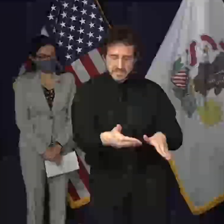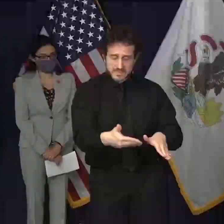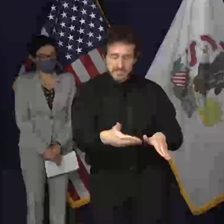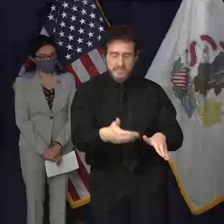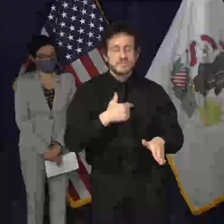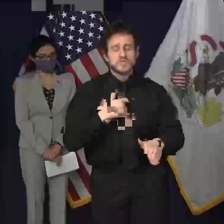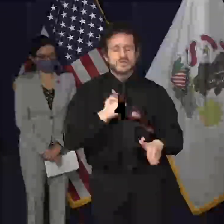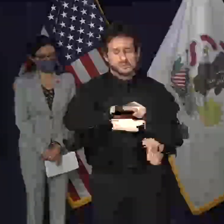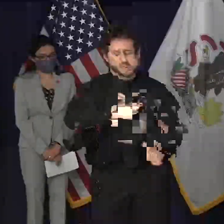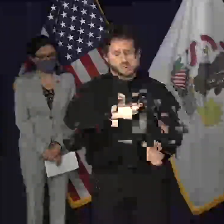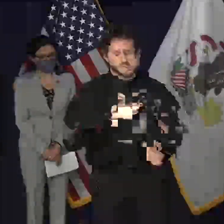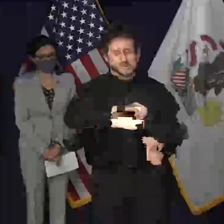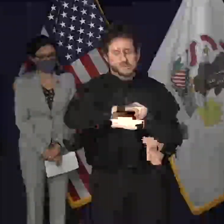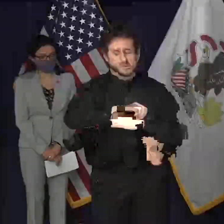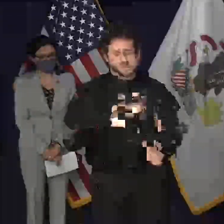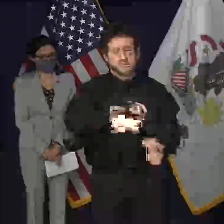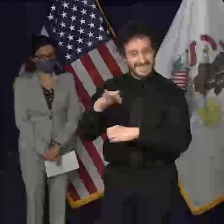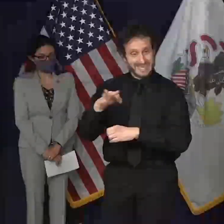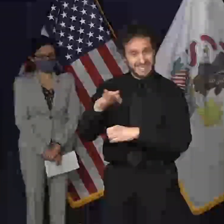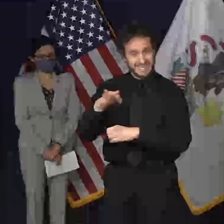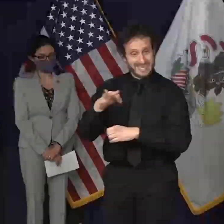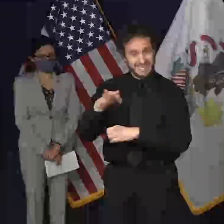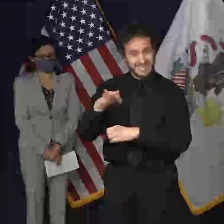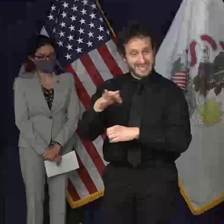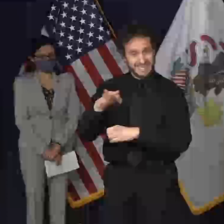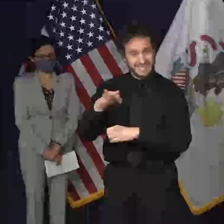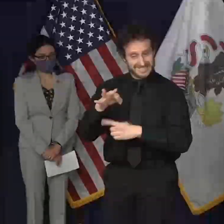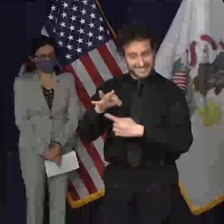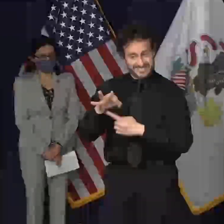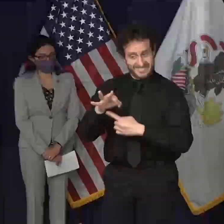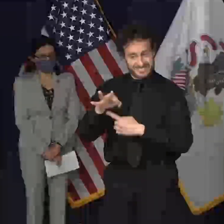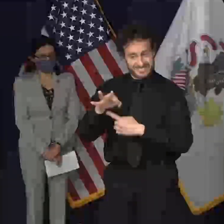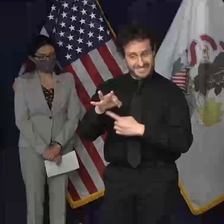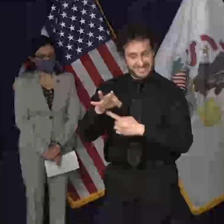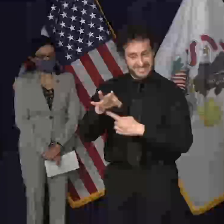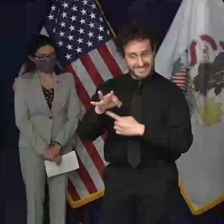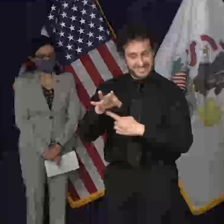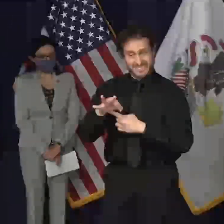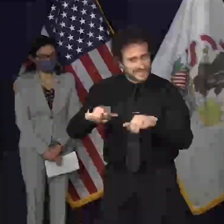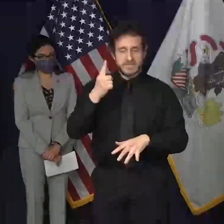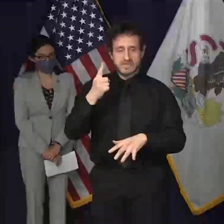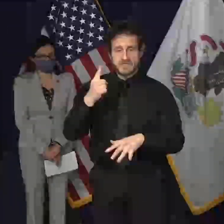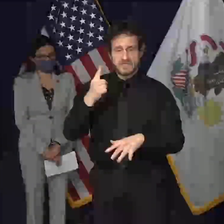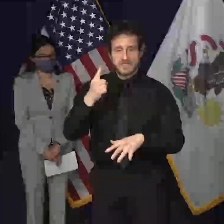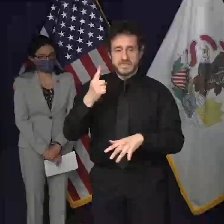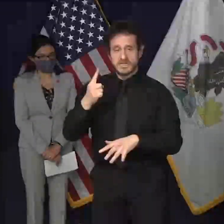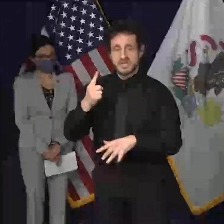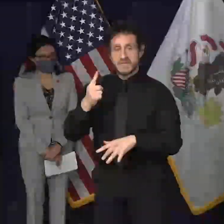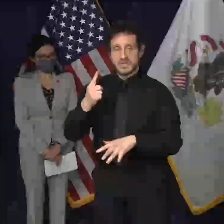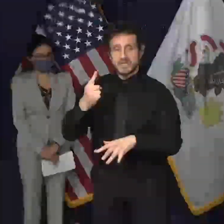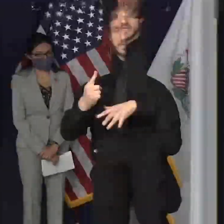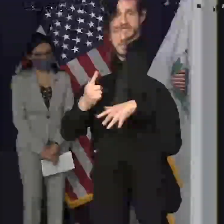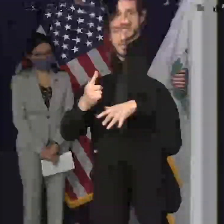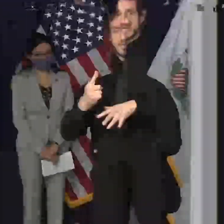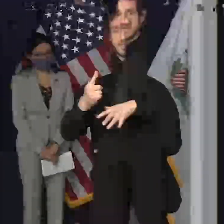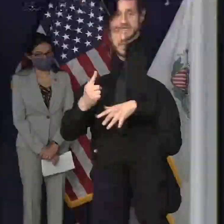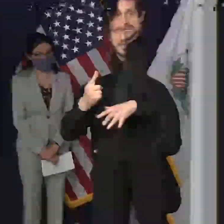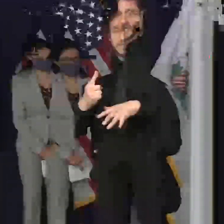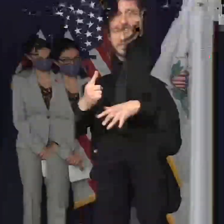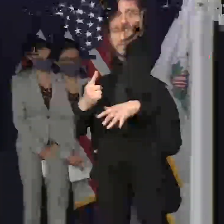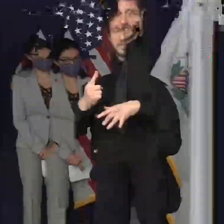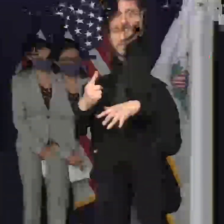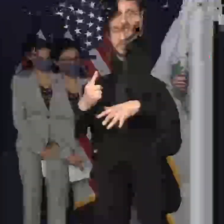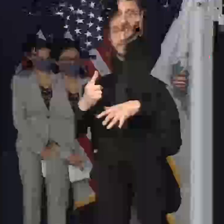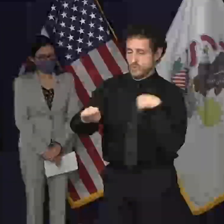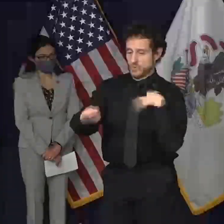that's still out there, and the fact the reason that these rates have come down over the last 2 months has been because of orders that we've